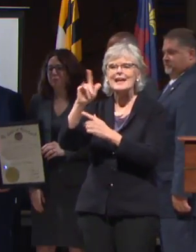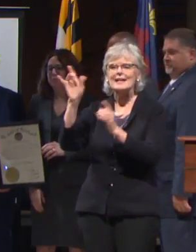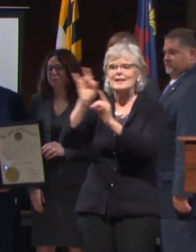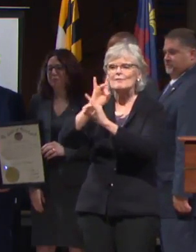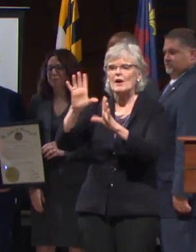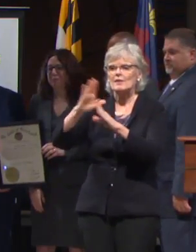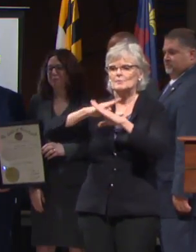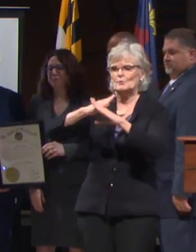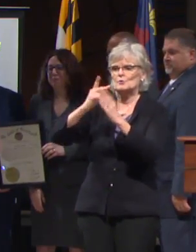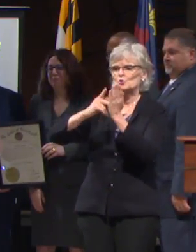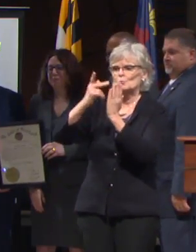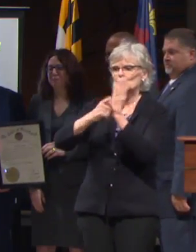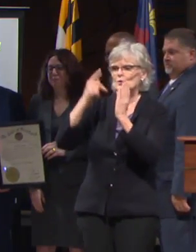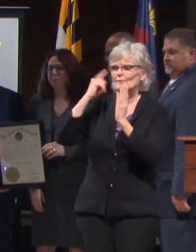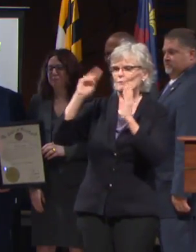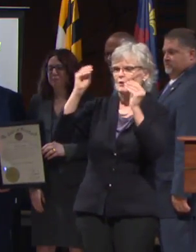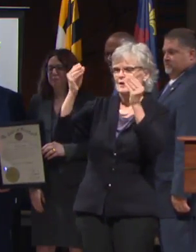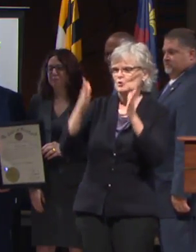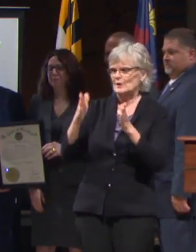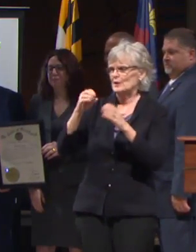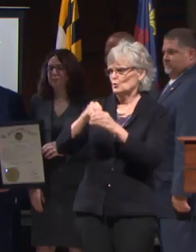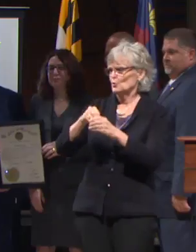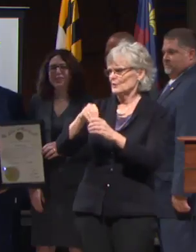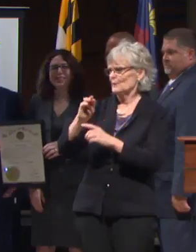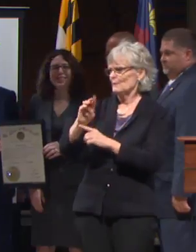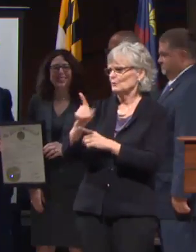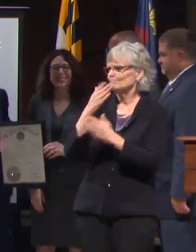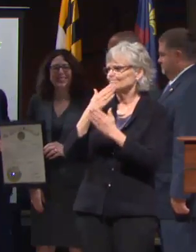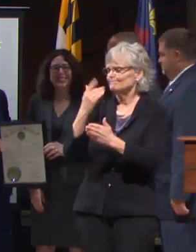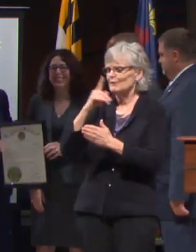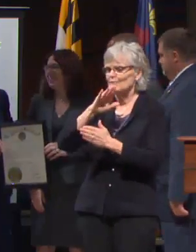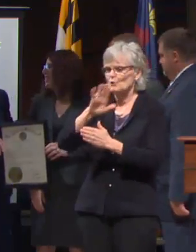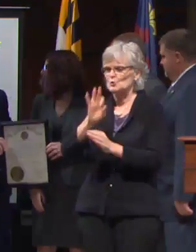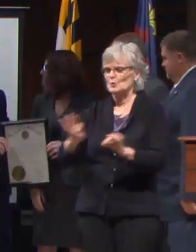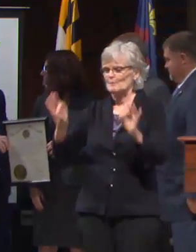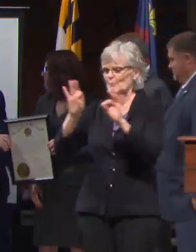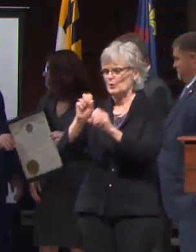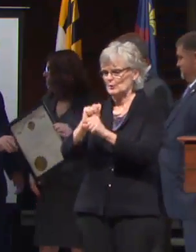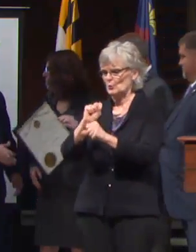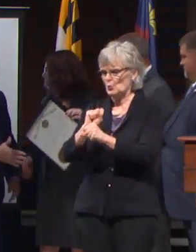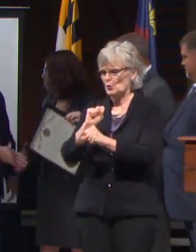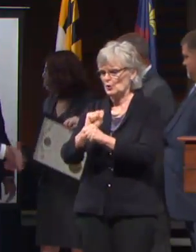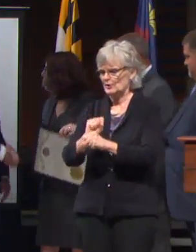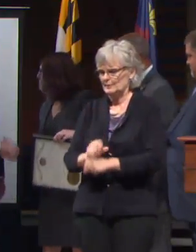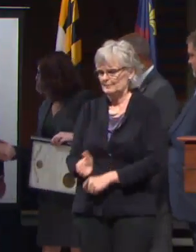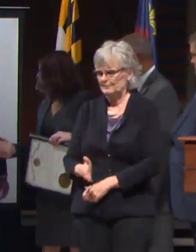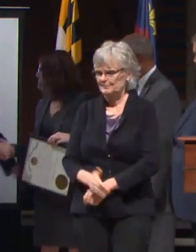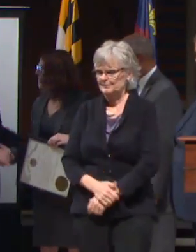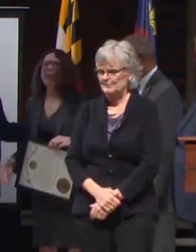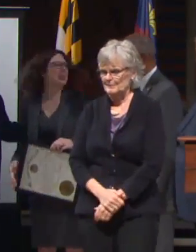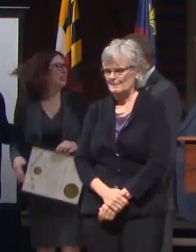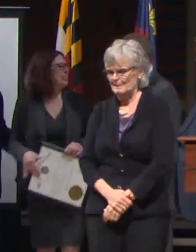prevention programs for educators in Maryland. Thank you so much for your important work.